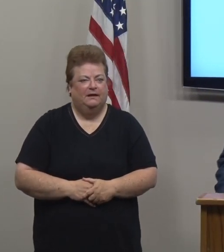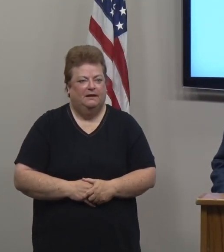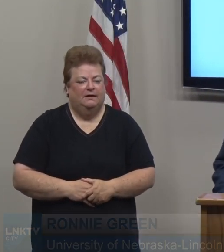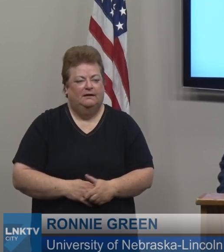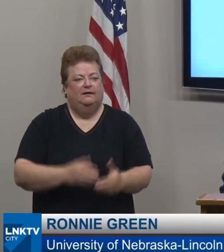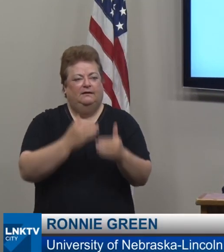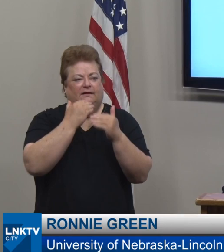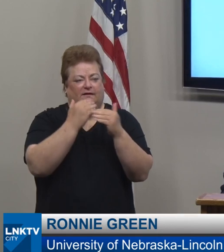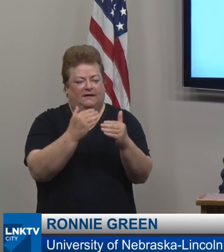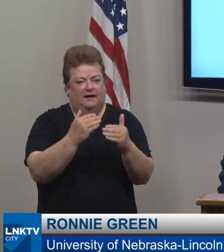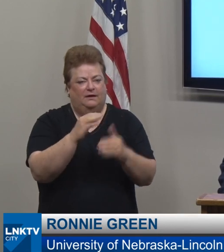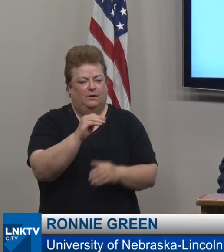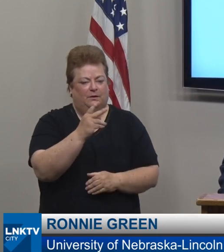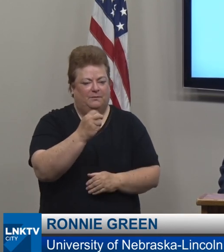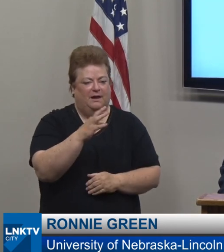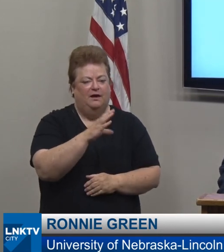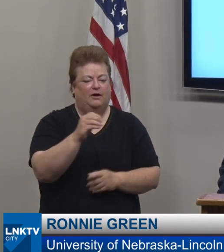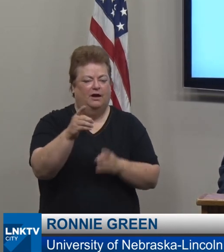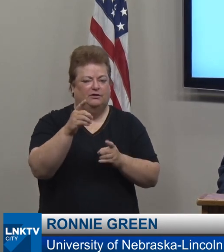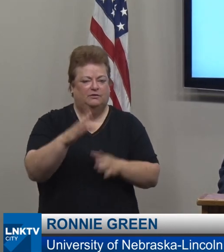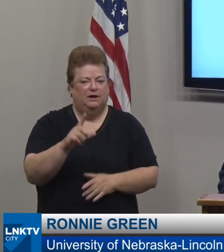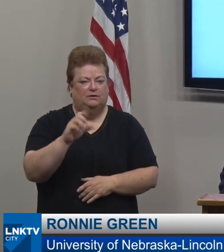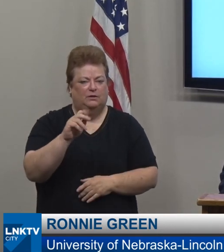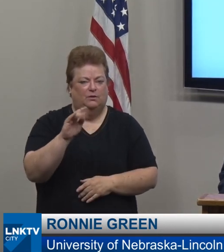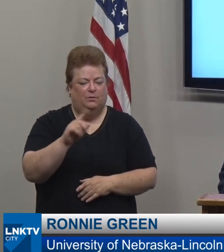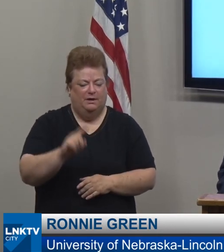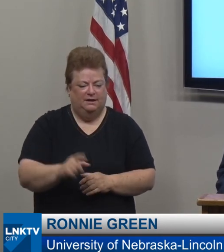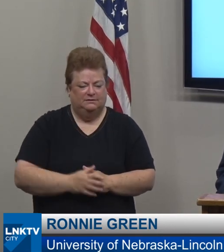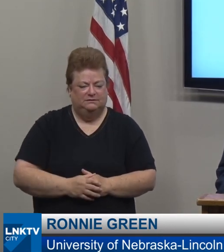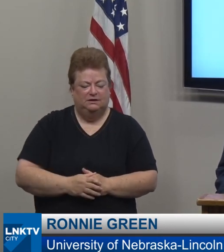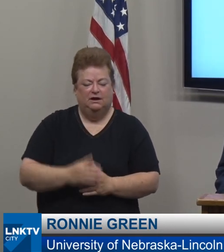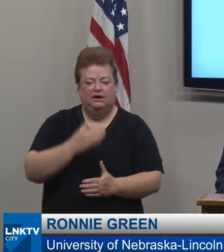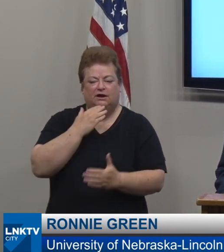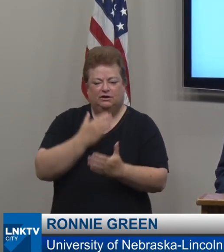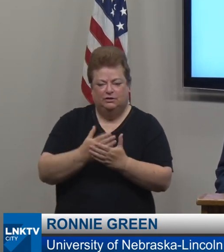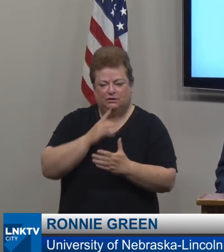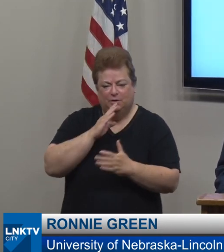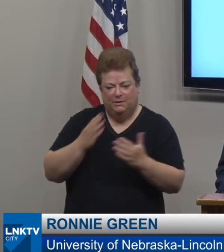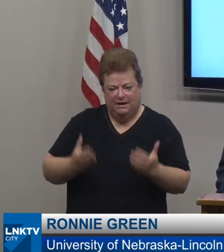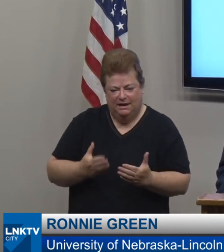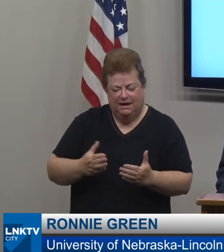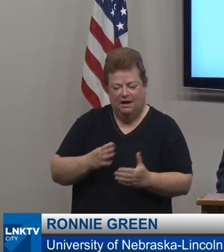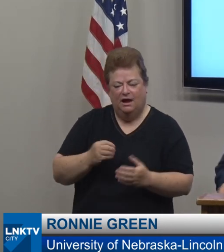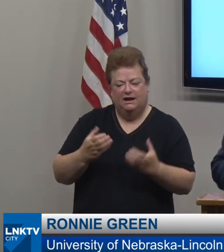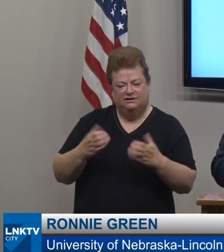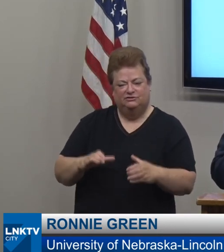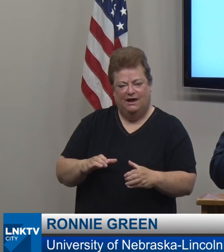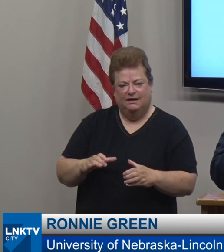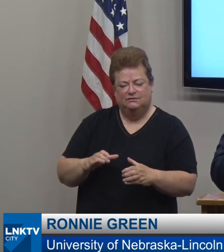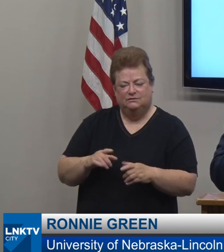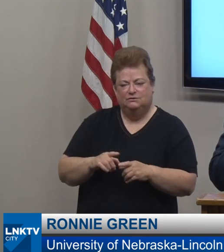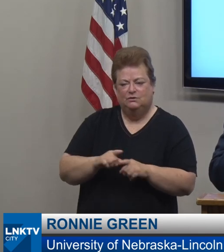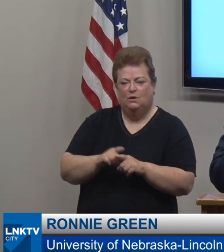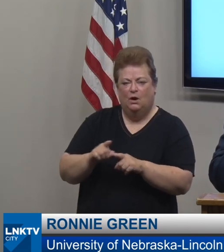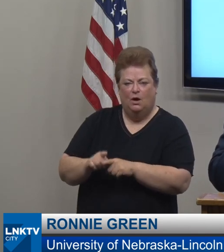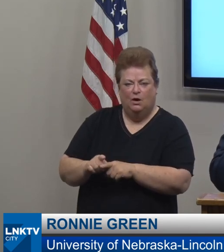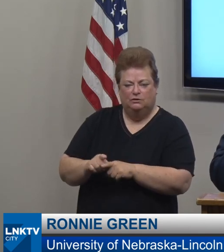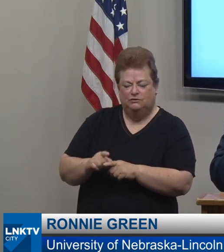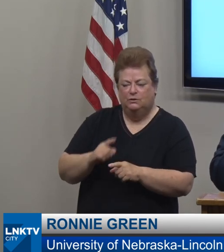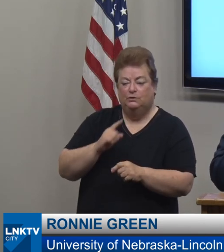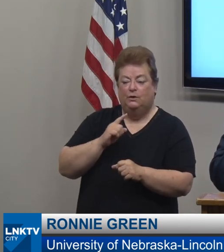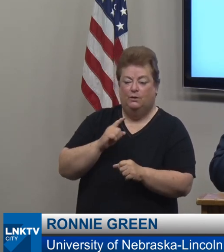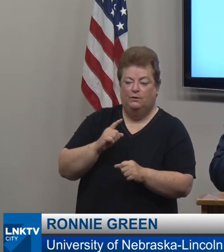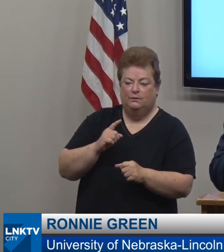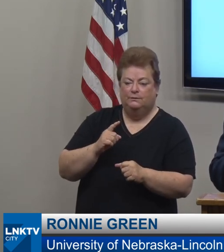Well, thank you very much, Mayor and Director Lopez. It's good to be here today and to have a chance to also reaffirm